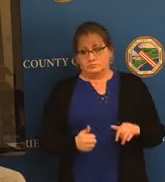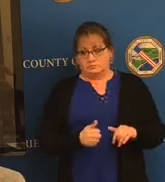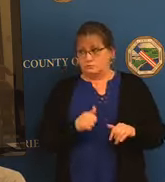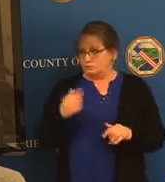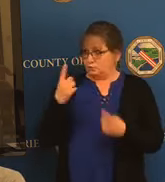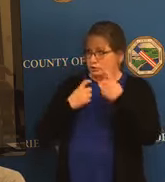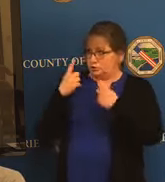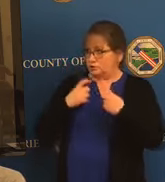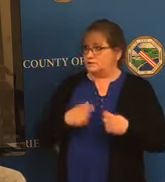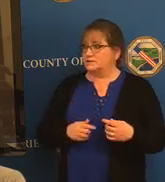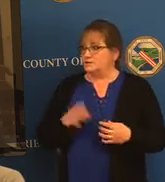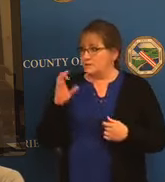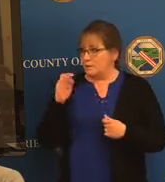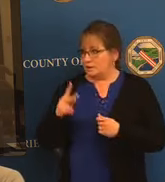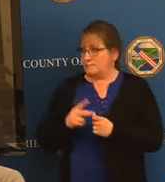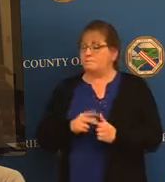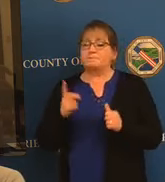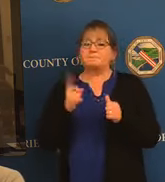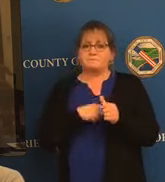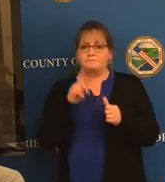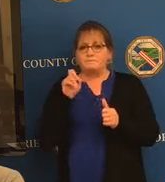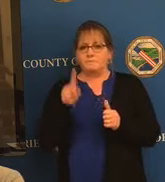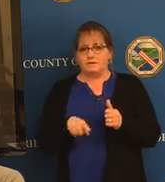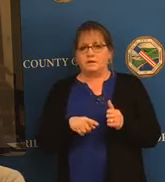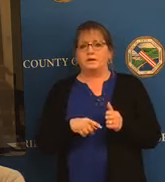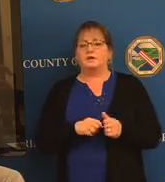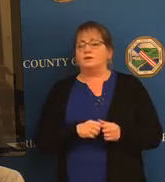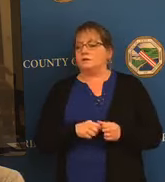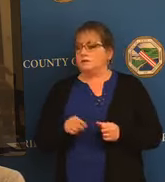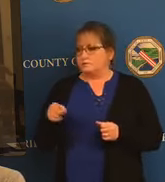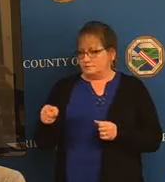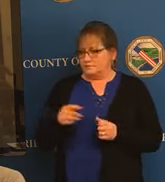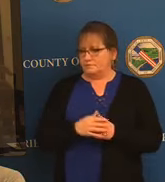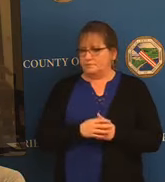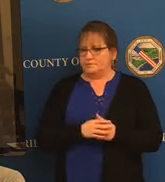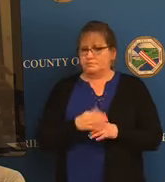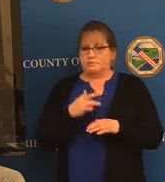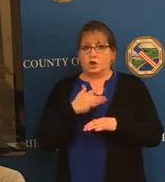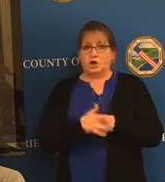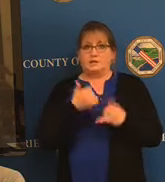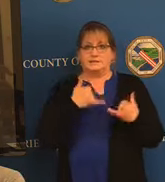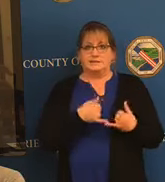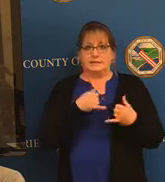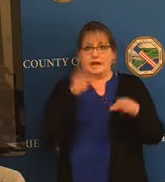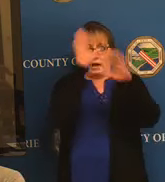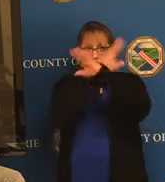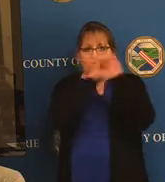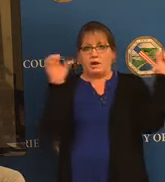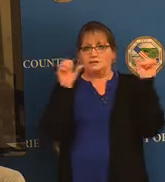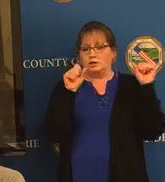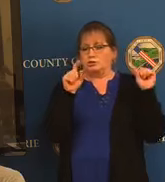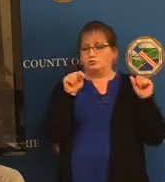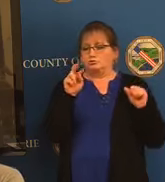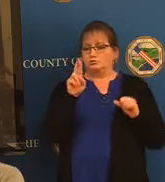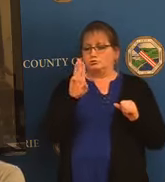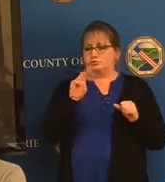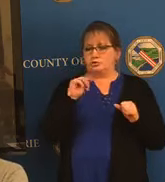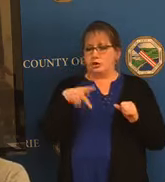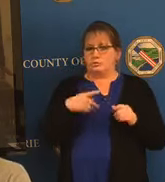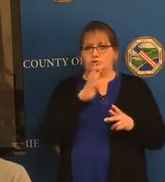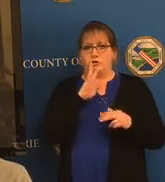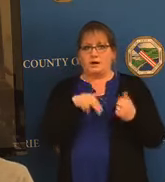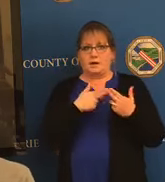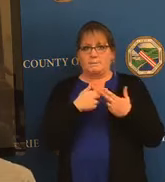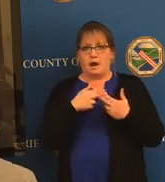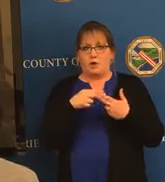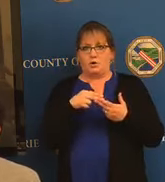questions. Okay, first question for you, County Executive. Earlier today, President Trump was discussing a 2-week quarantine for